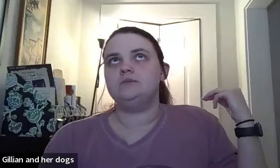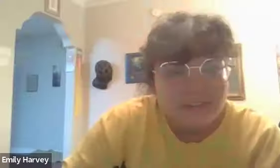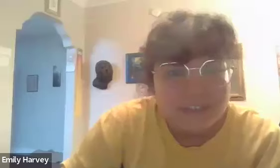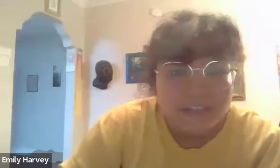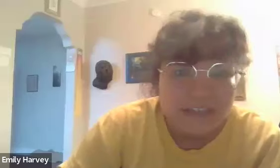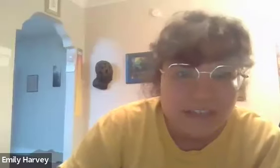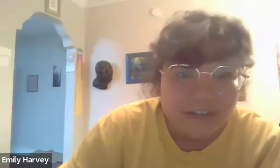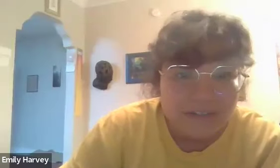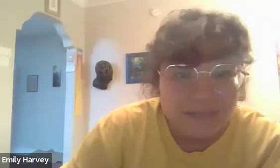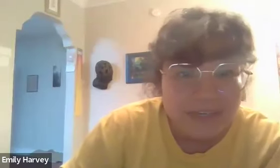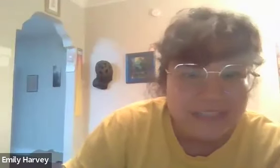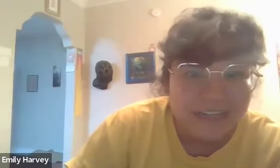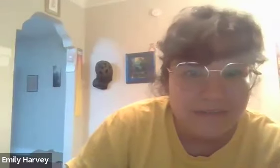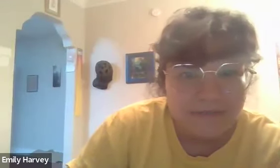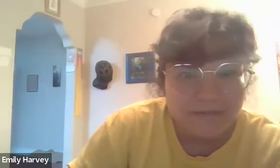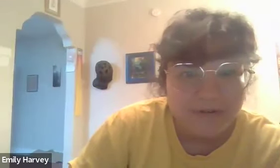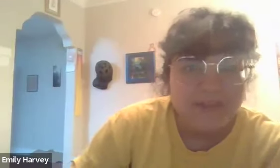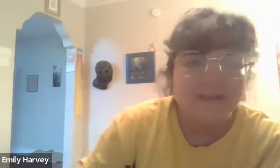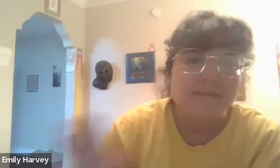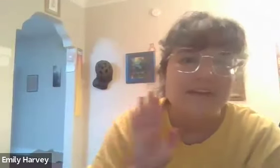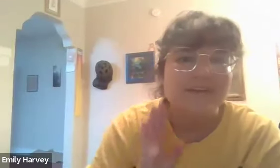Also, what's the base sign for Birmingham then? What's